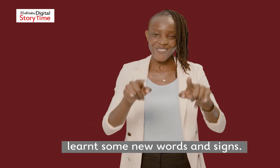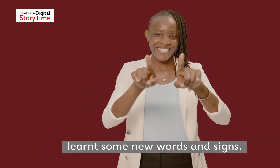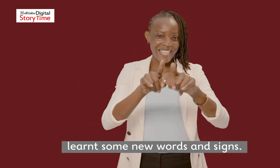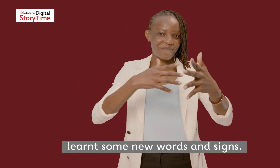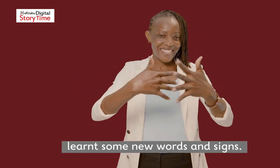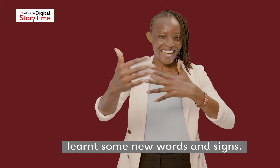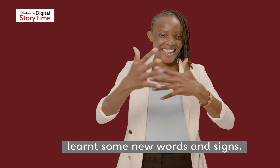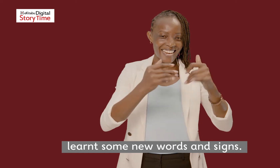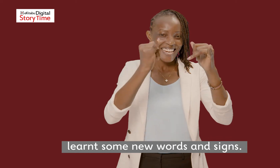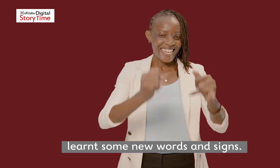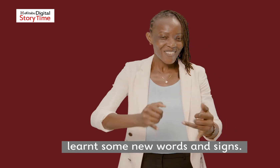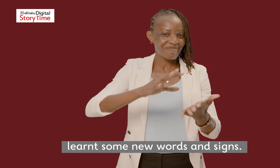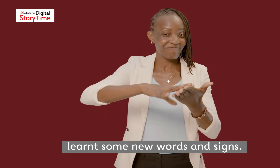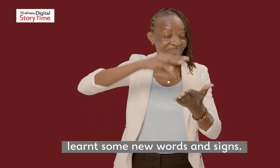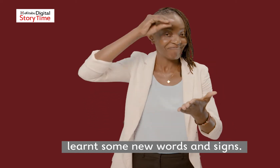Learned some new words and signs.